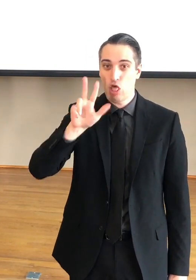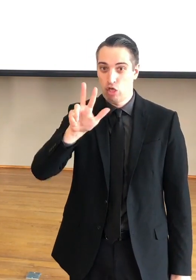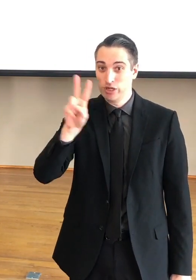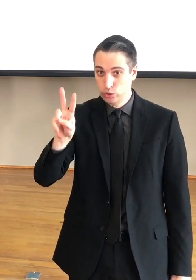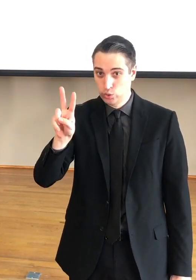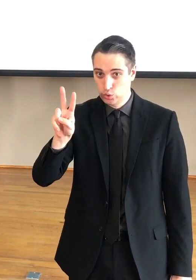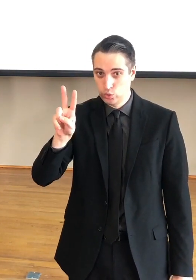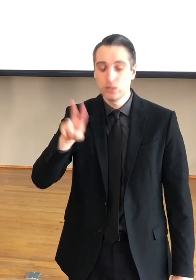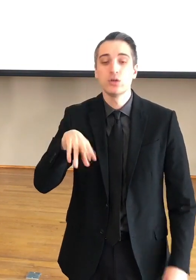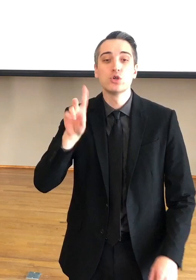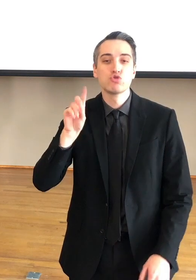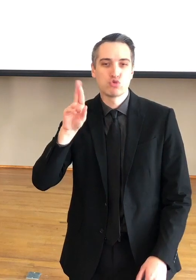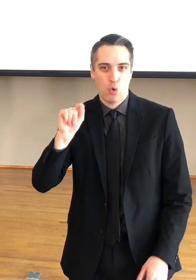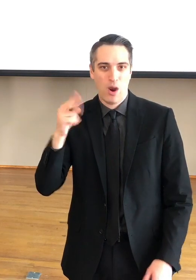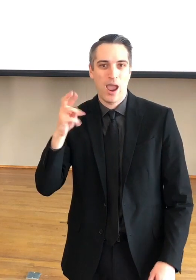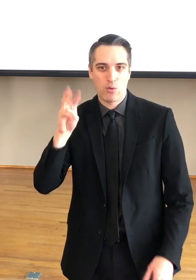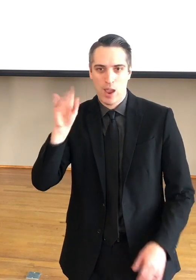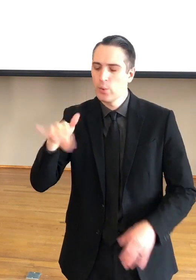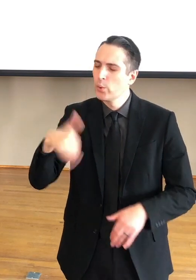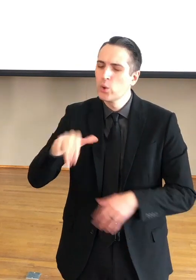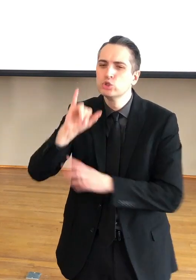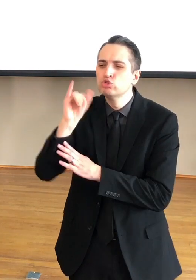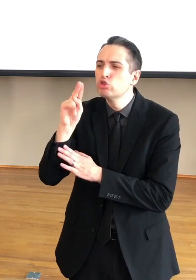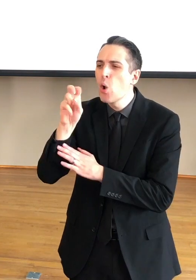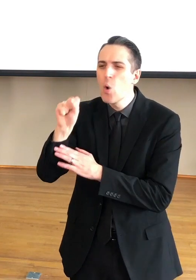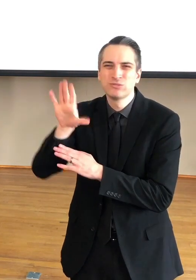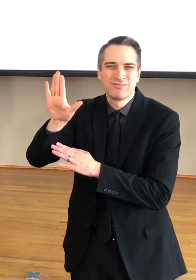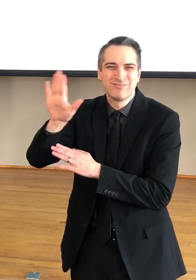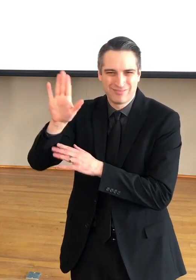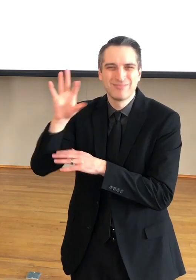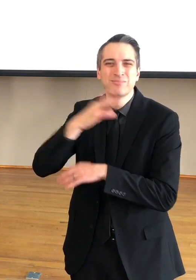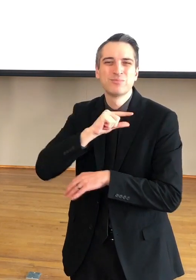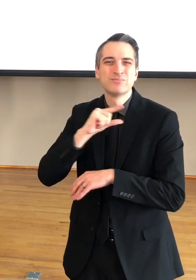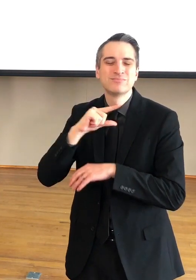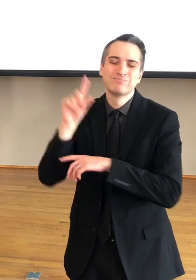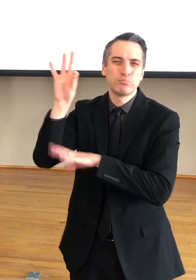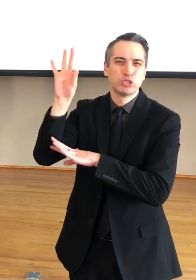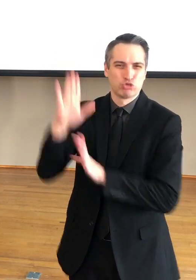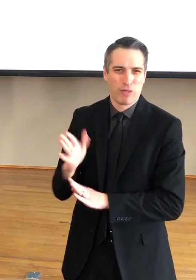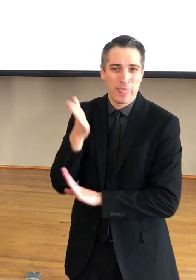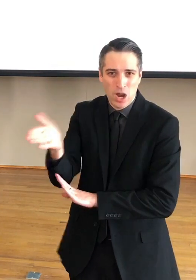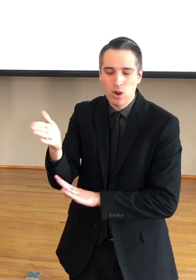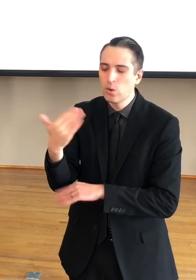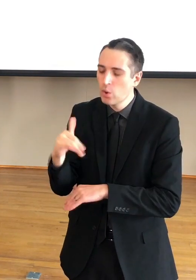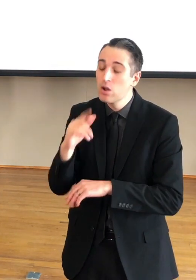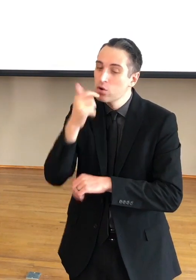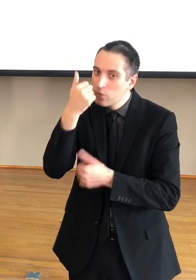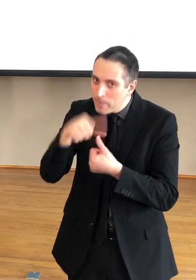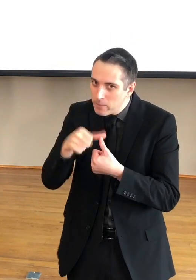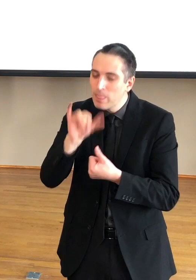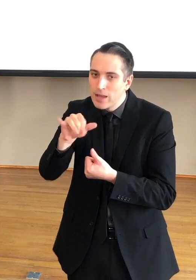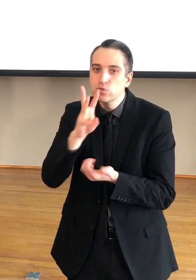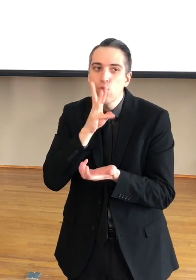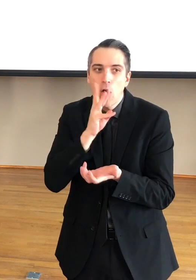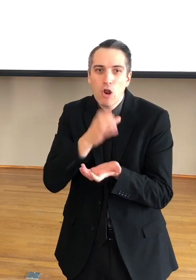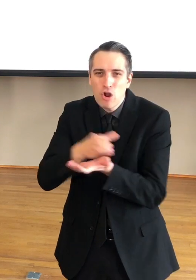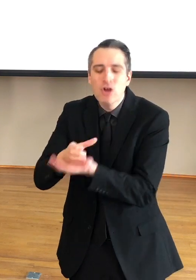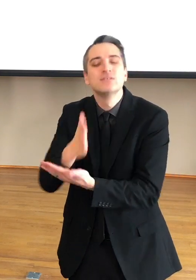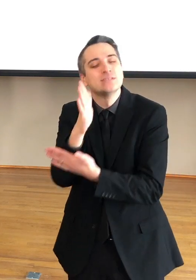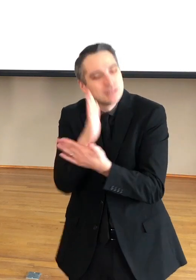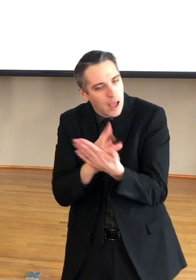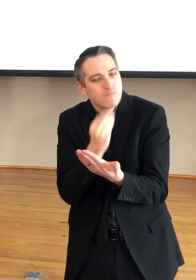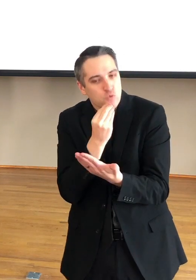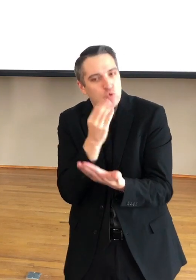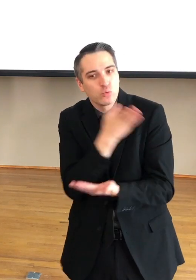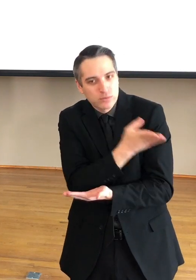Bishop Jones and Mother Jones have been doing a fantastic job there. Remember, it's just bottled water delivery and some food in these